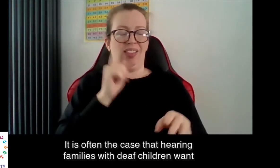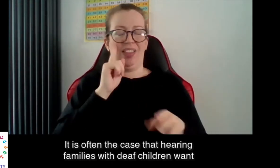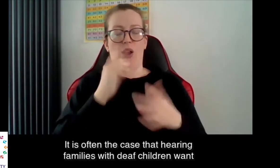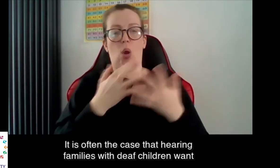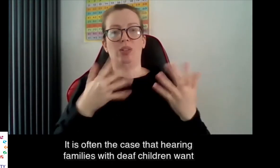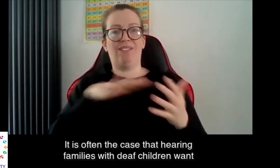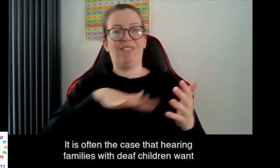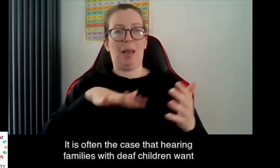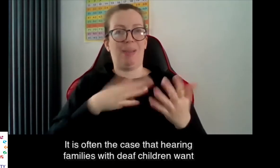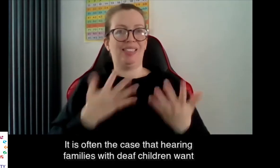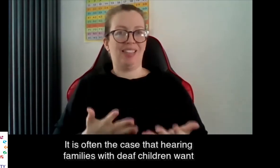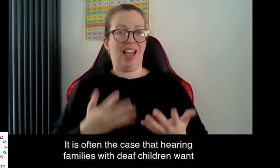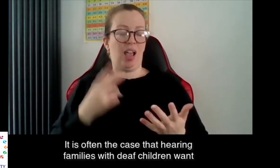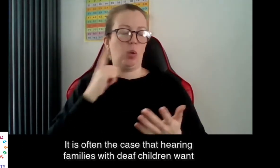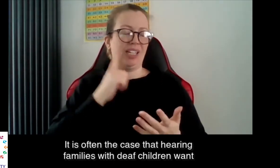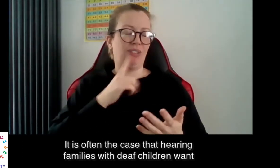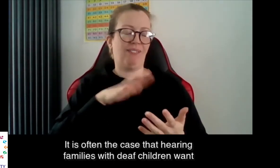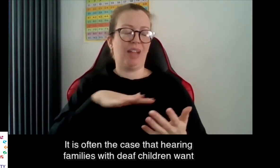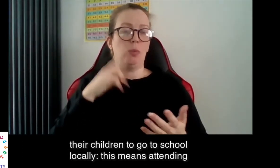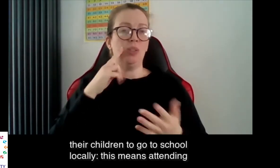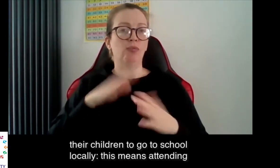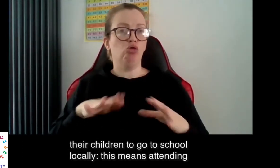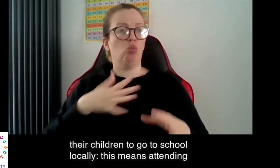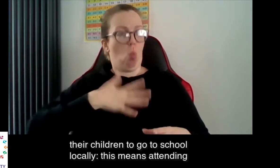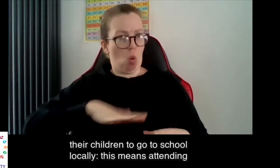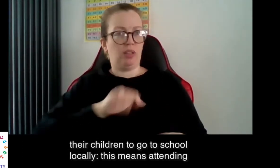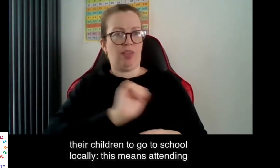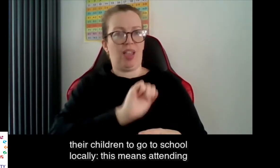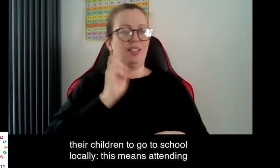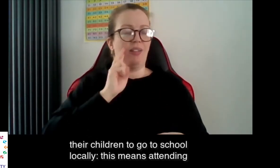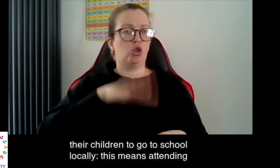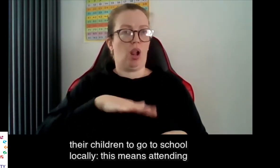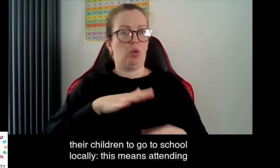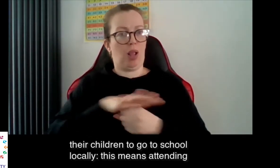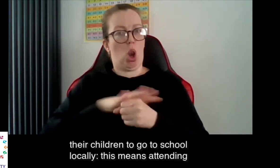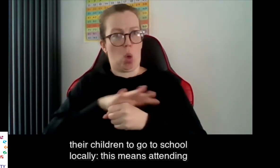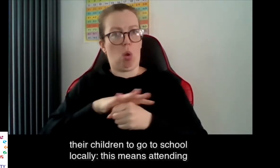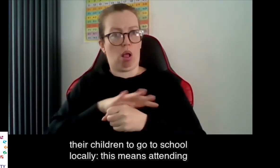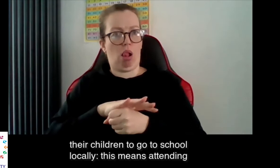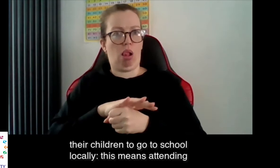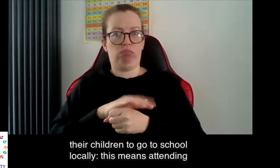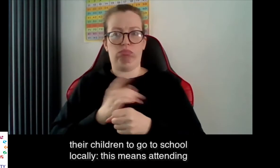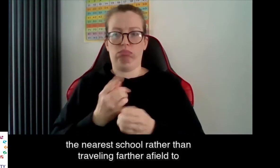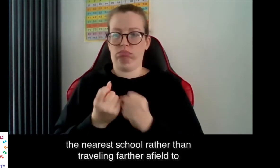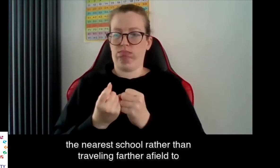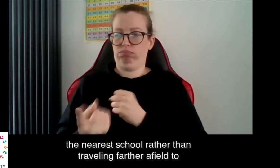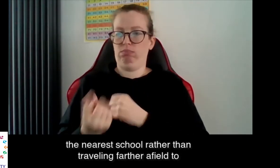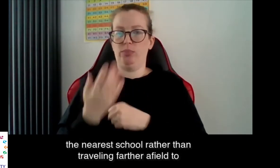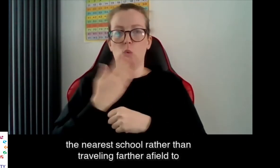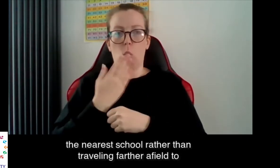hearing families with deaf children want their children to go to school locally. This means attending the nearest school rather